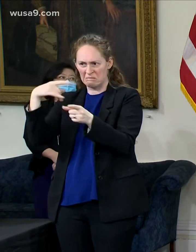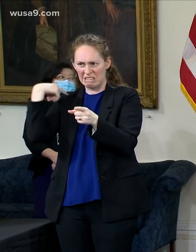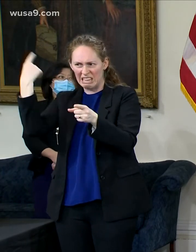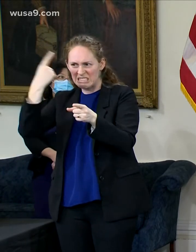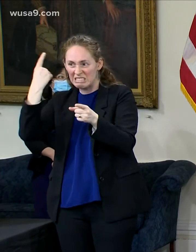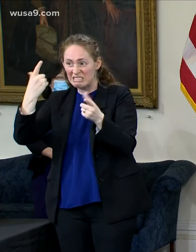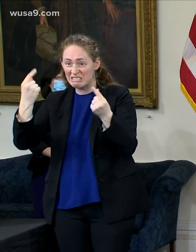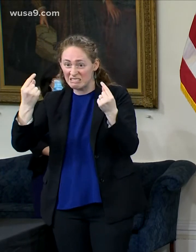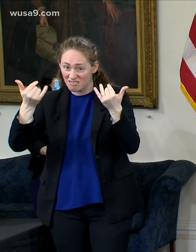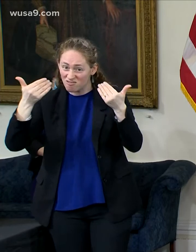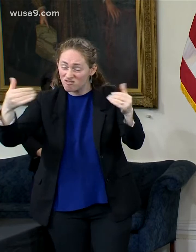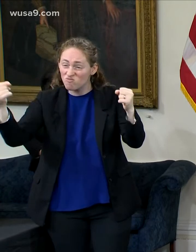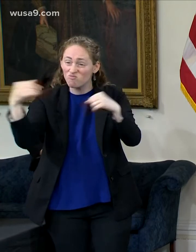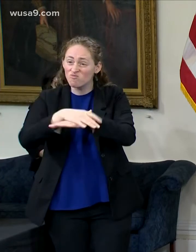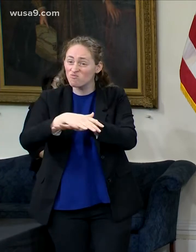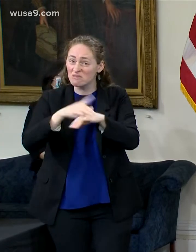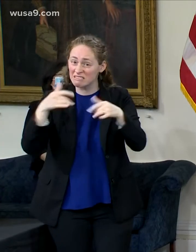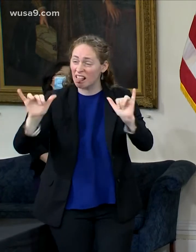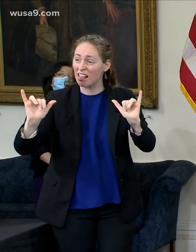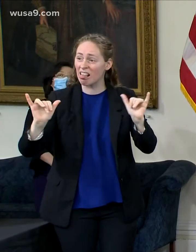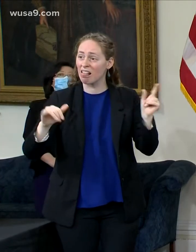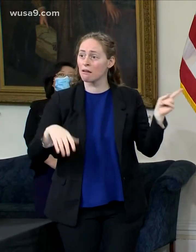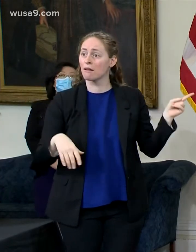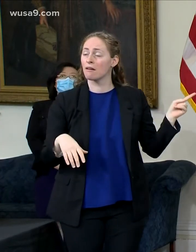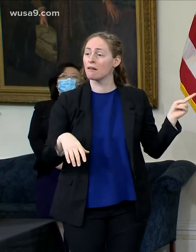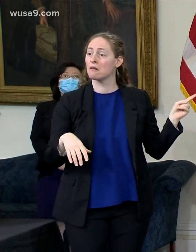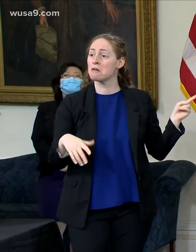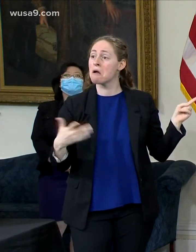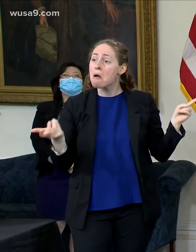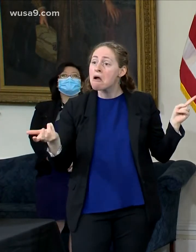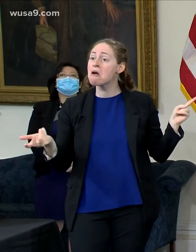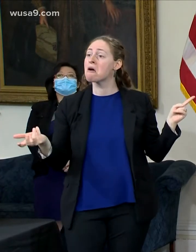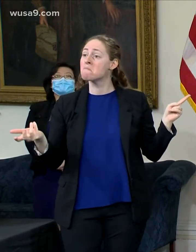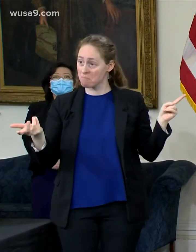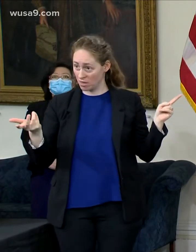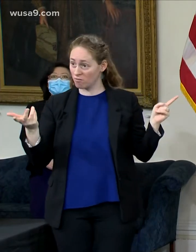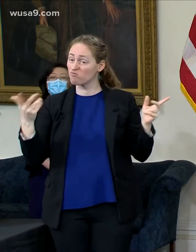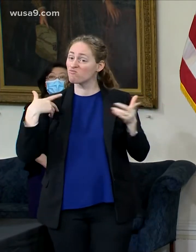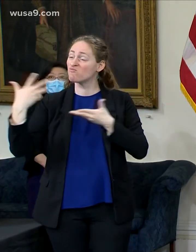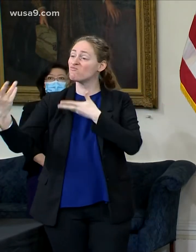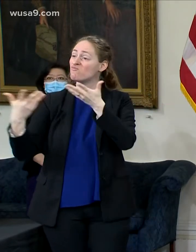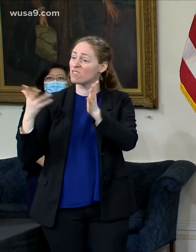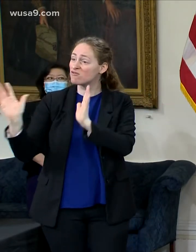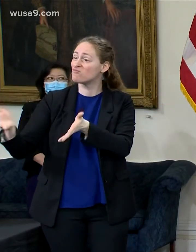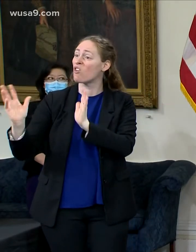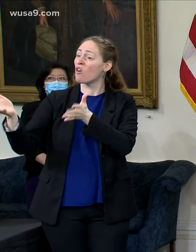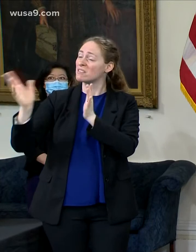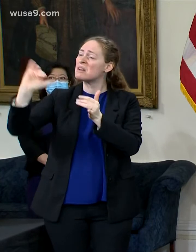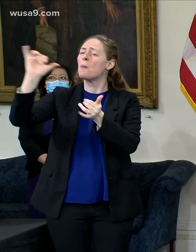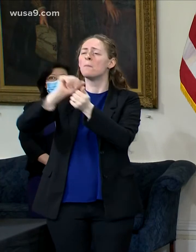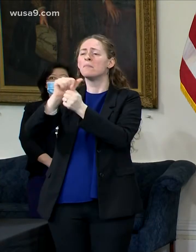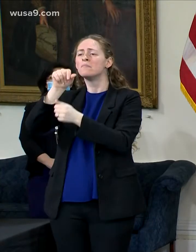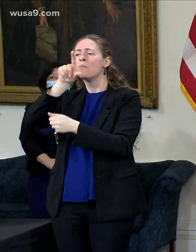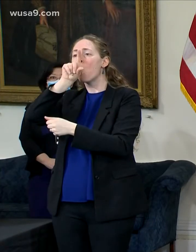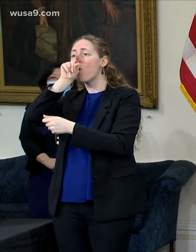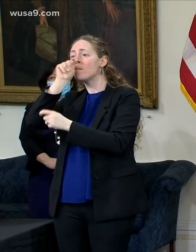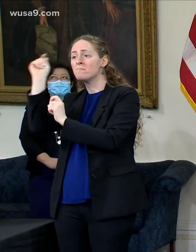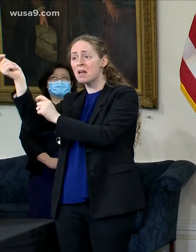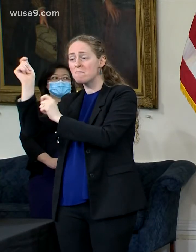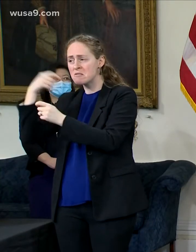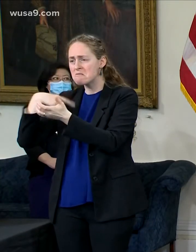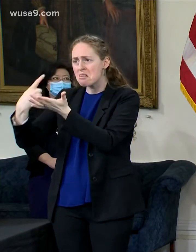worked together with the Jockey Club like we did with the Orioles for many months on a safe reopening plan for them,